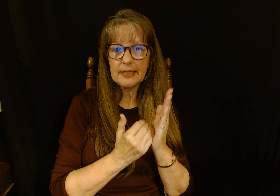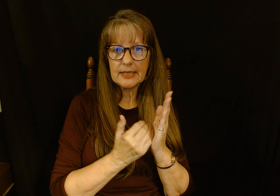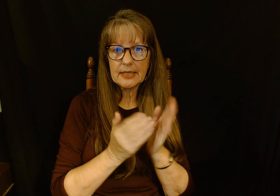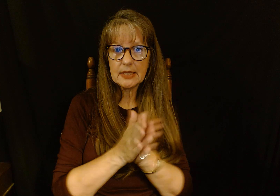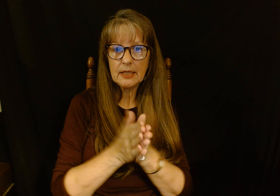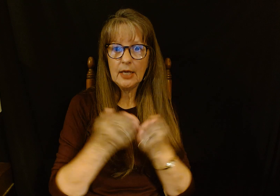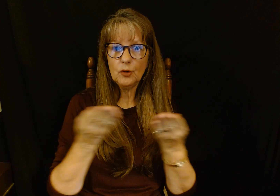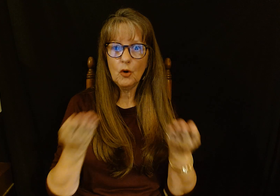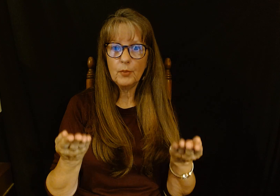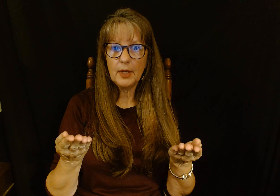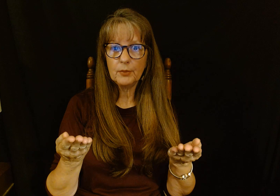list, and you open up your